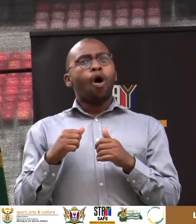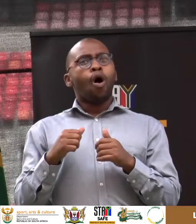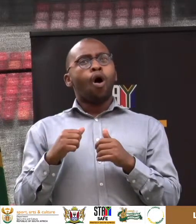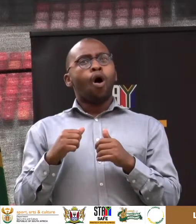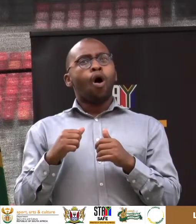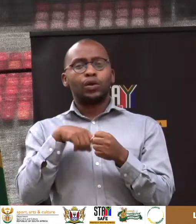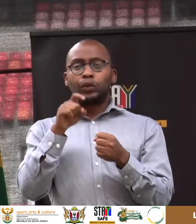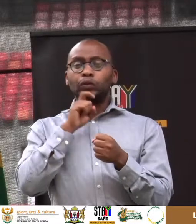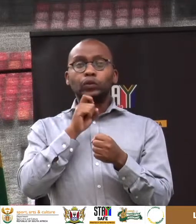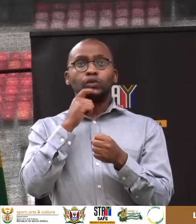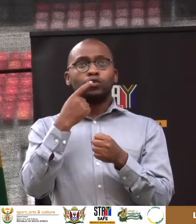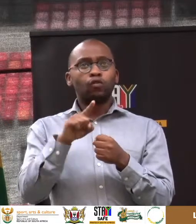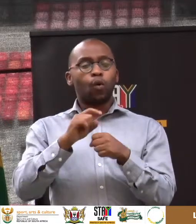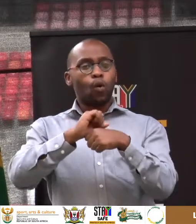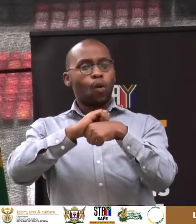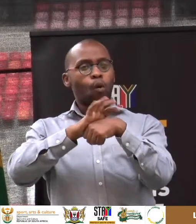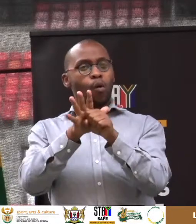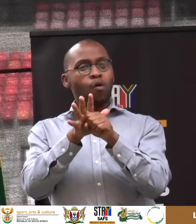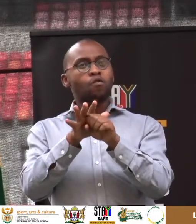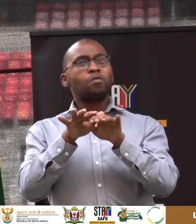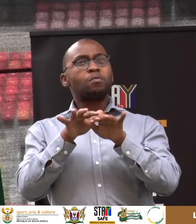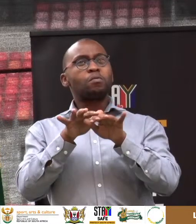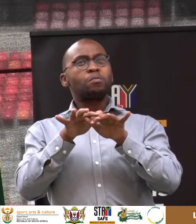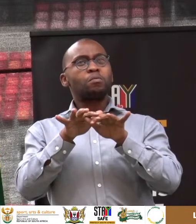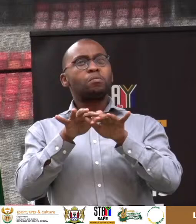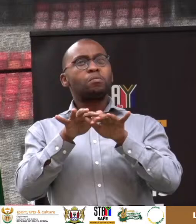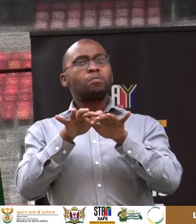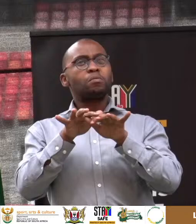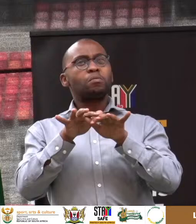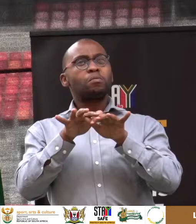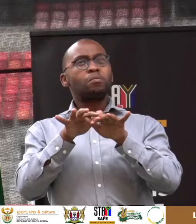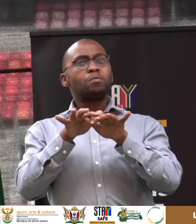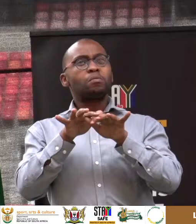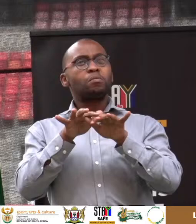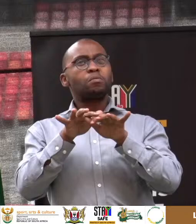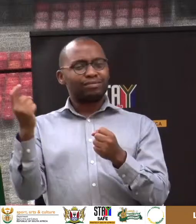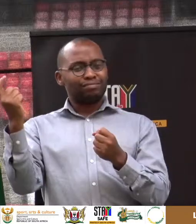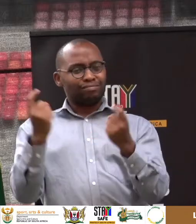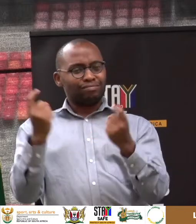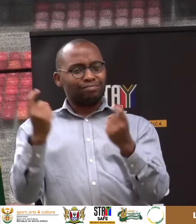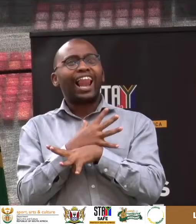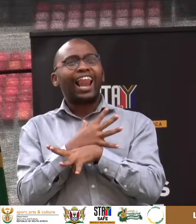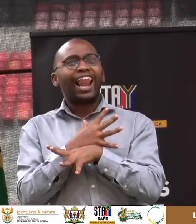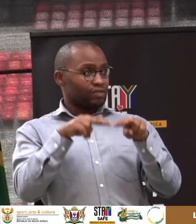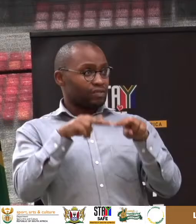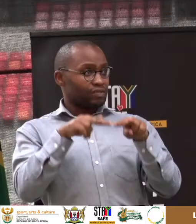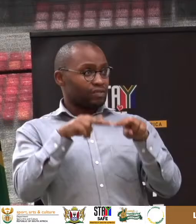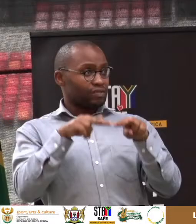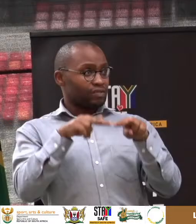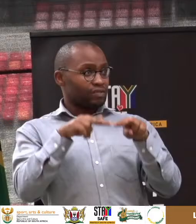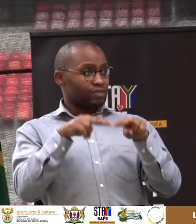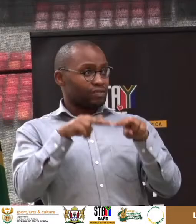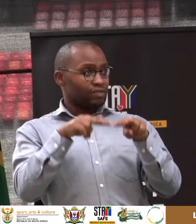and a quarantine site. I don't recall apha si loser nobu bebehle.